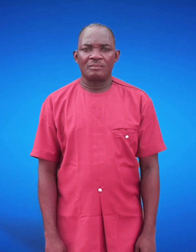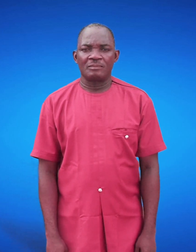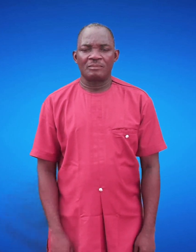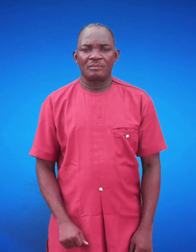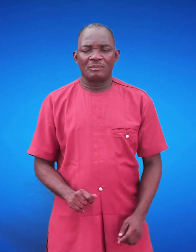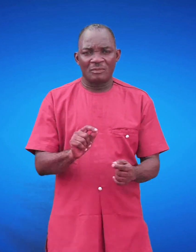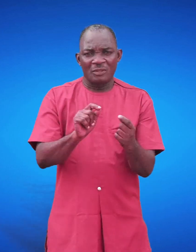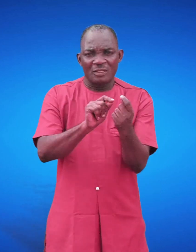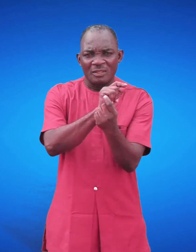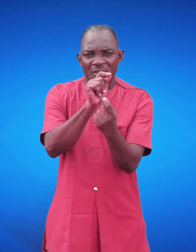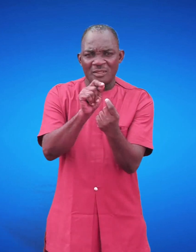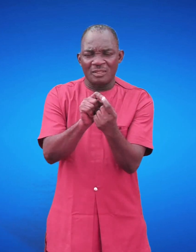Key definitions.